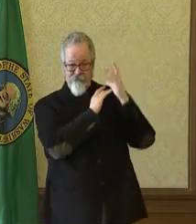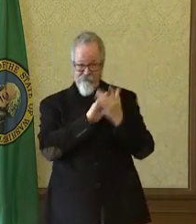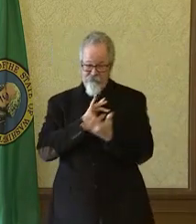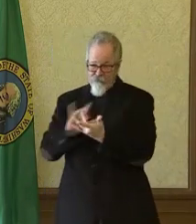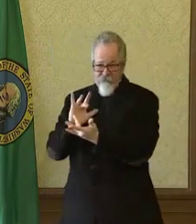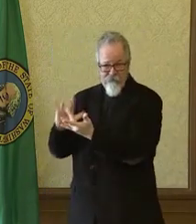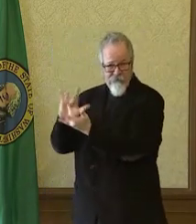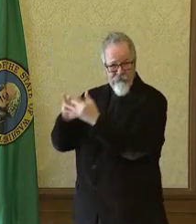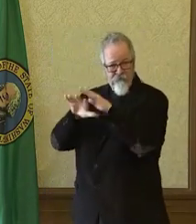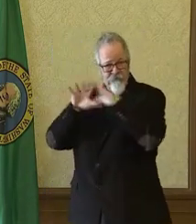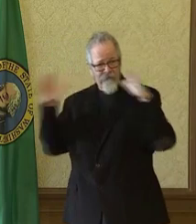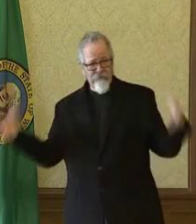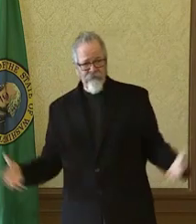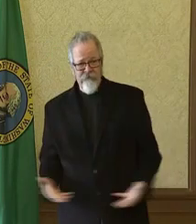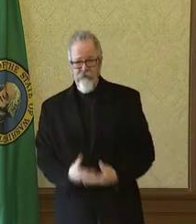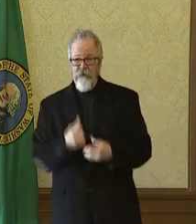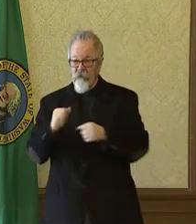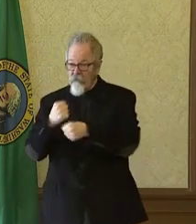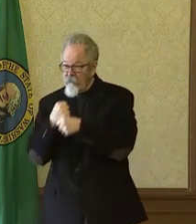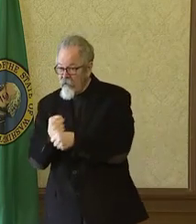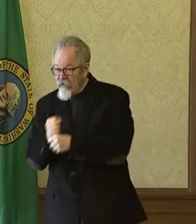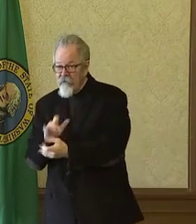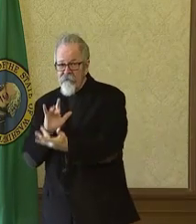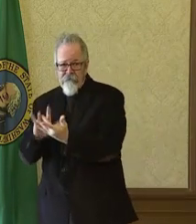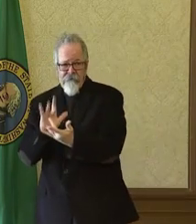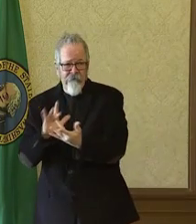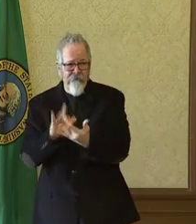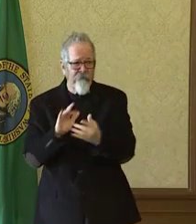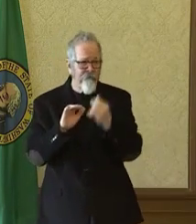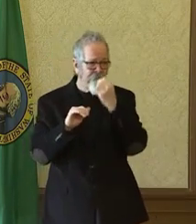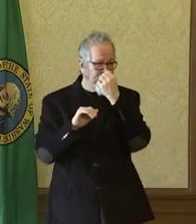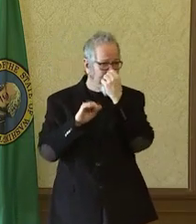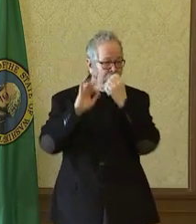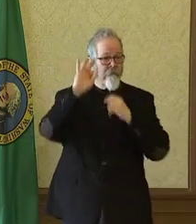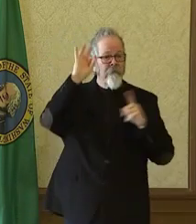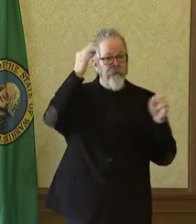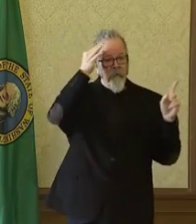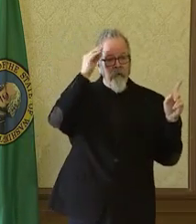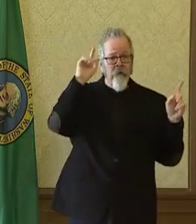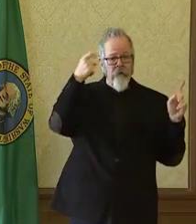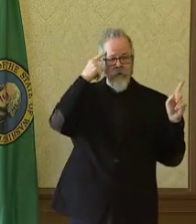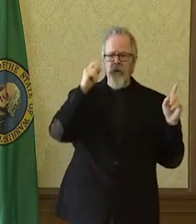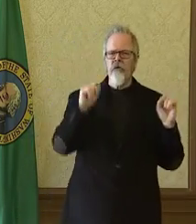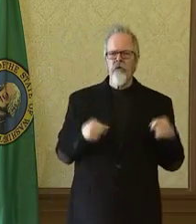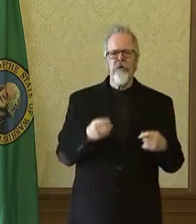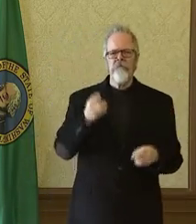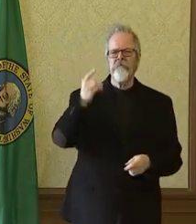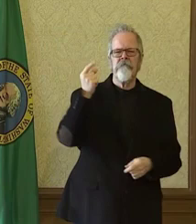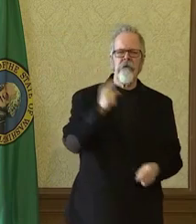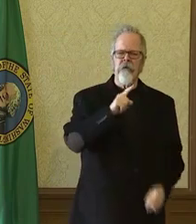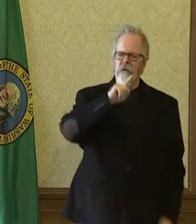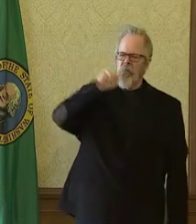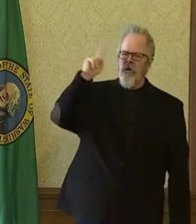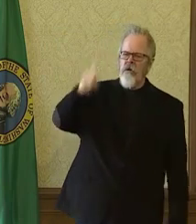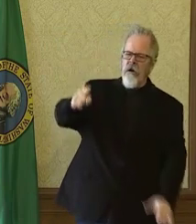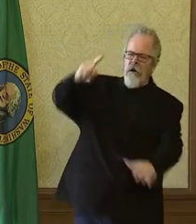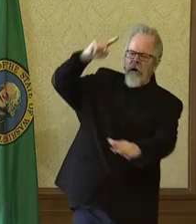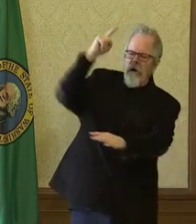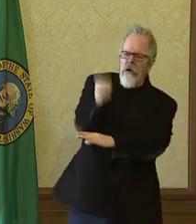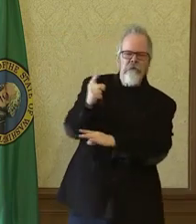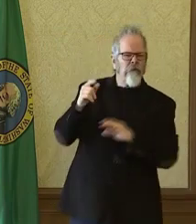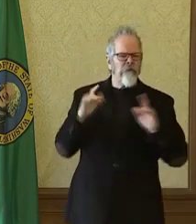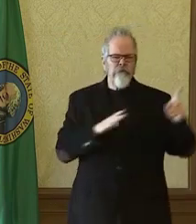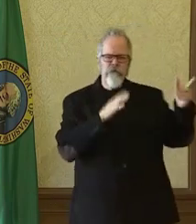more ability to move the manufacturing base, and we wish that they would use that opportunity. Now, the kits are